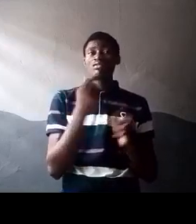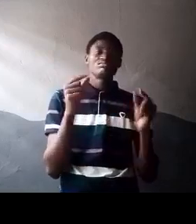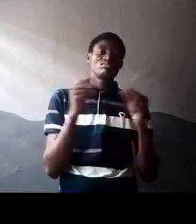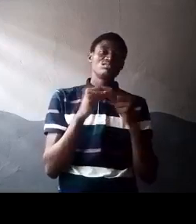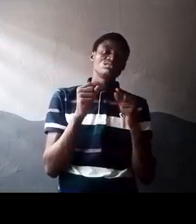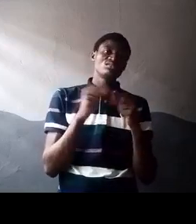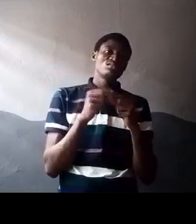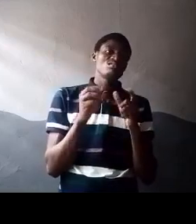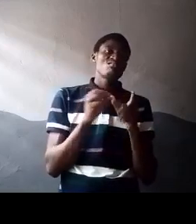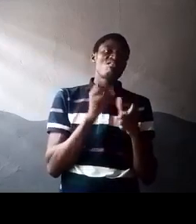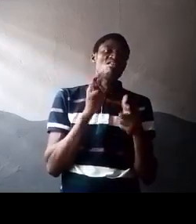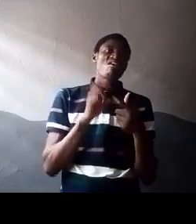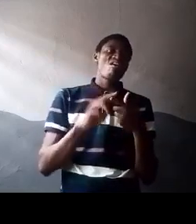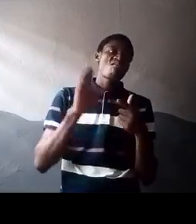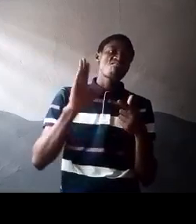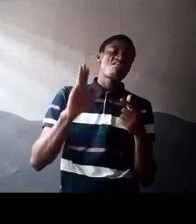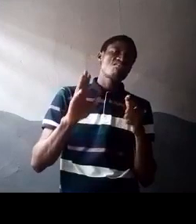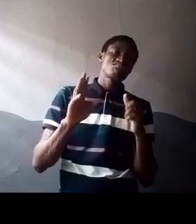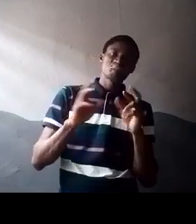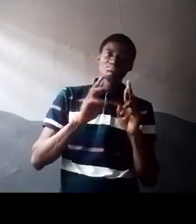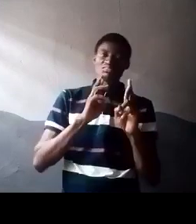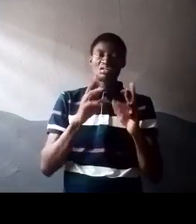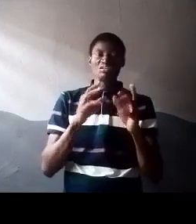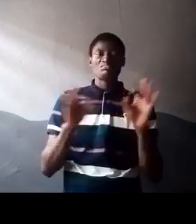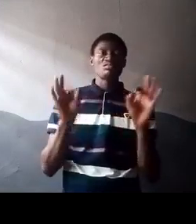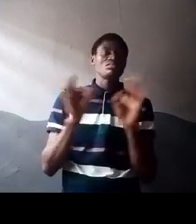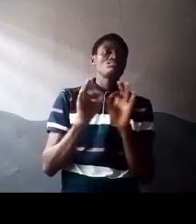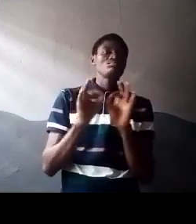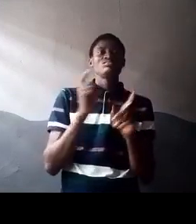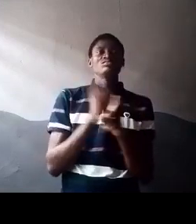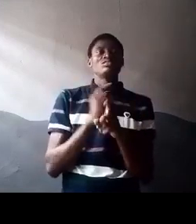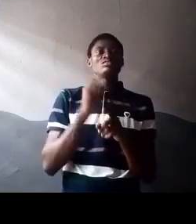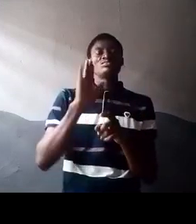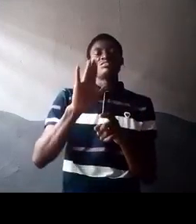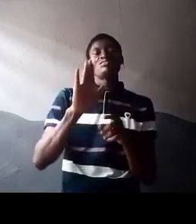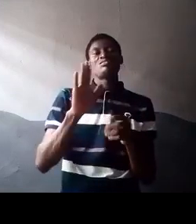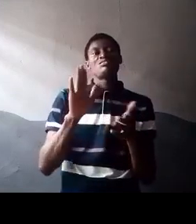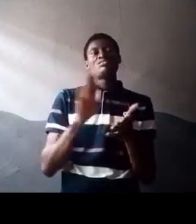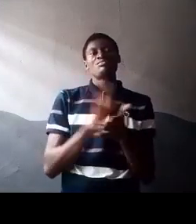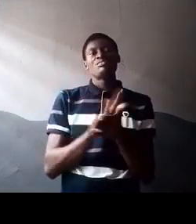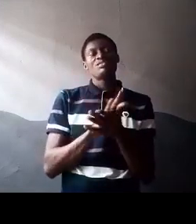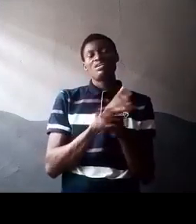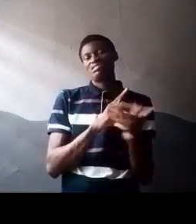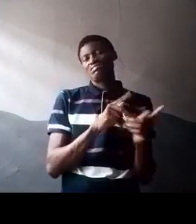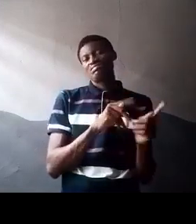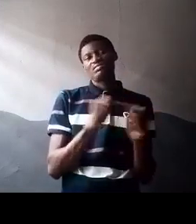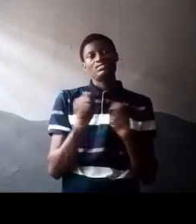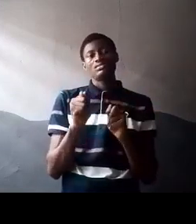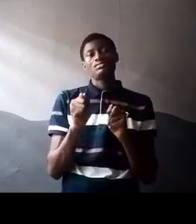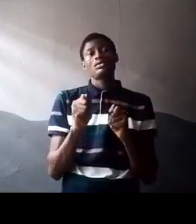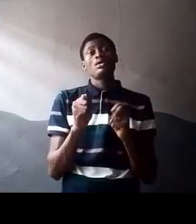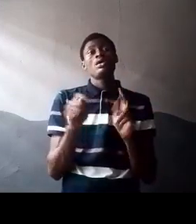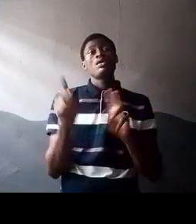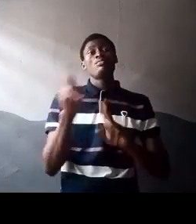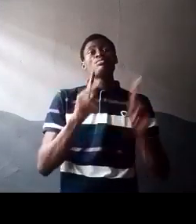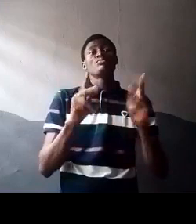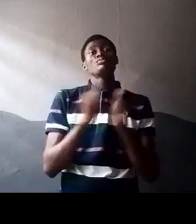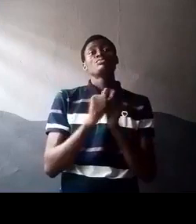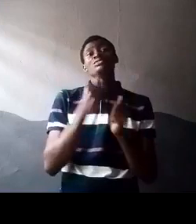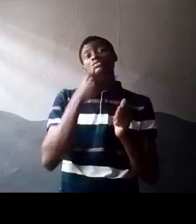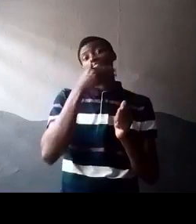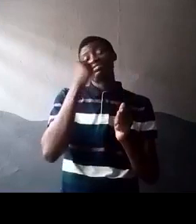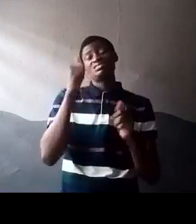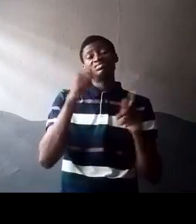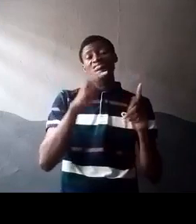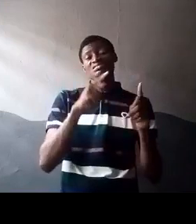just said, oh, submit your transcripts and we're going to take the people with the best transcripts and give them the